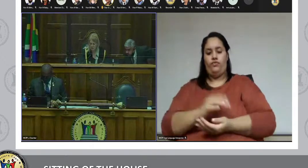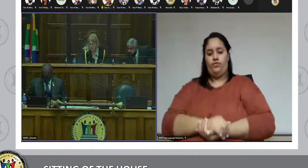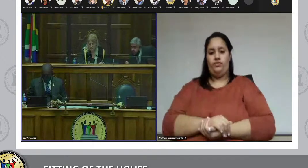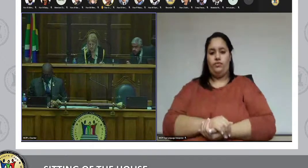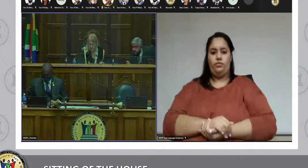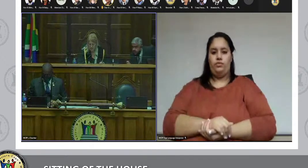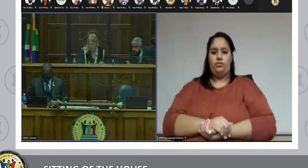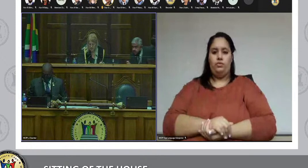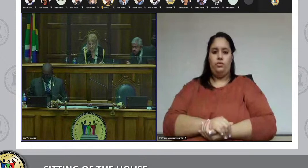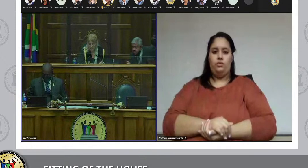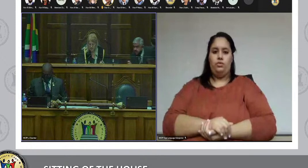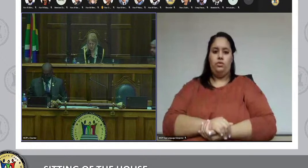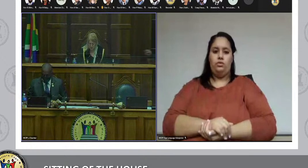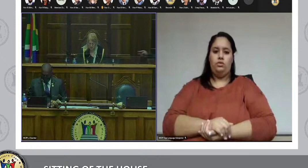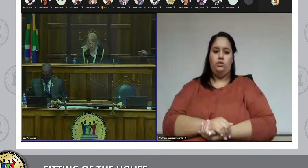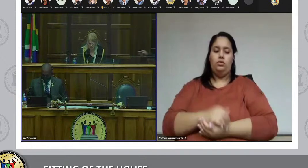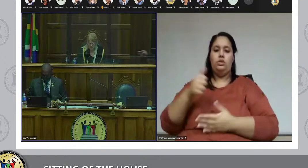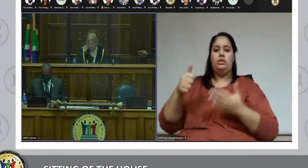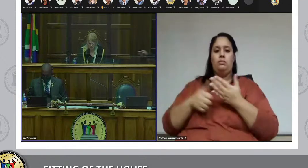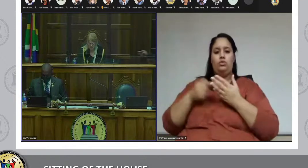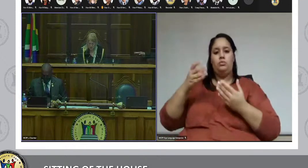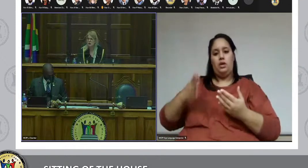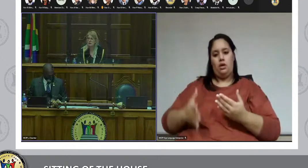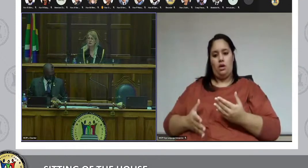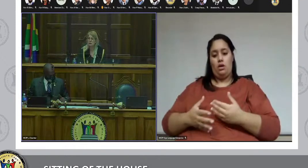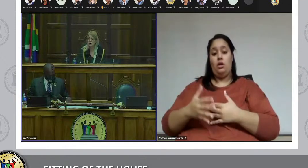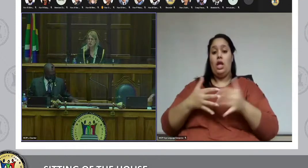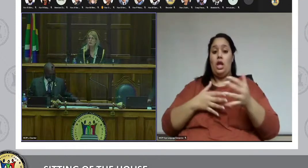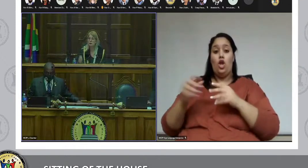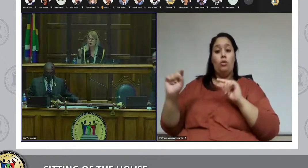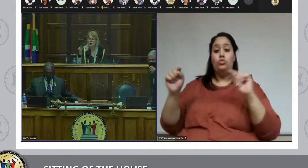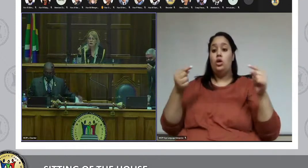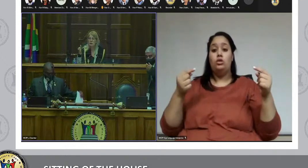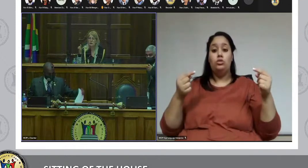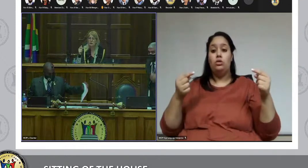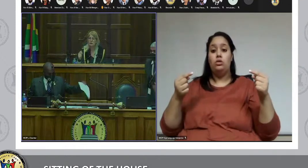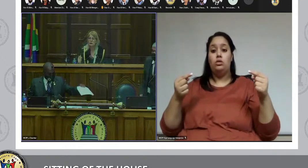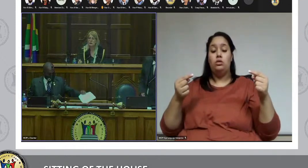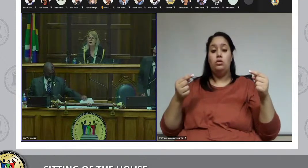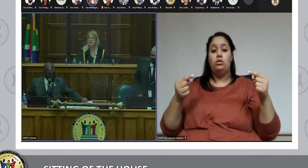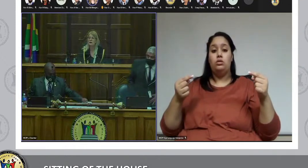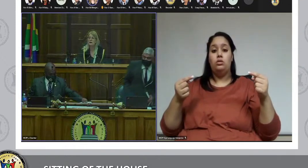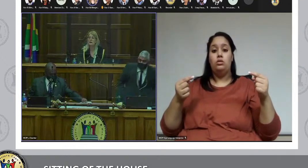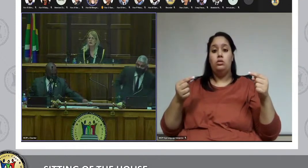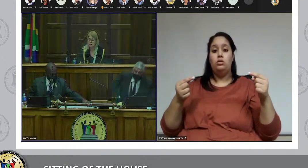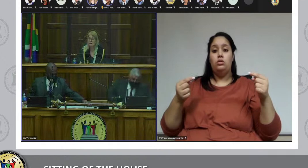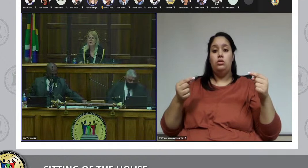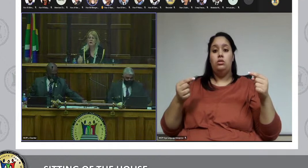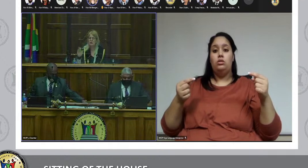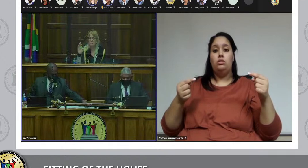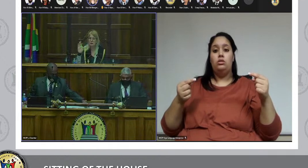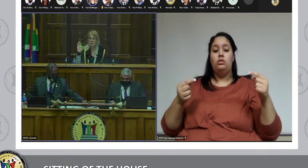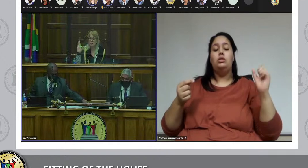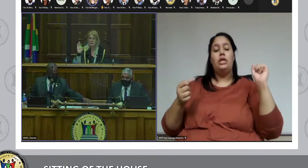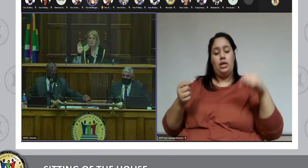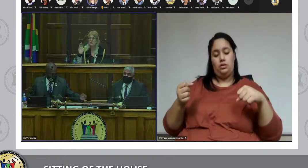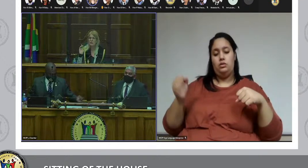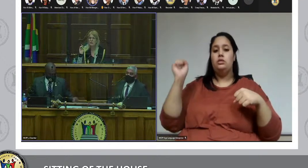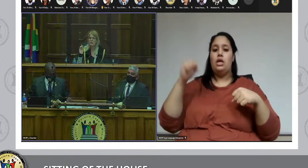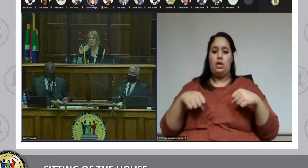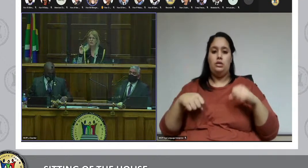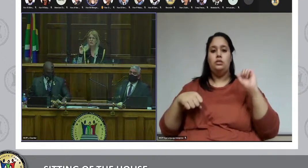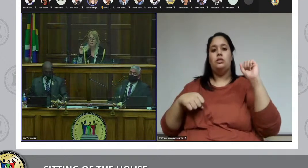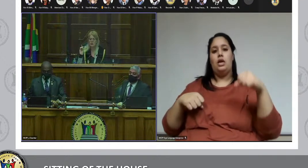Deputy Speaker? Thank you very much. Are there any objections to the motion being moved without notice? Deputy Speaker, before Yes, Objection. that changed